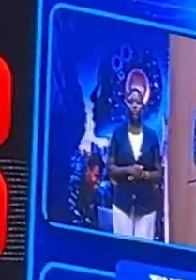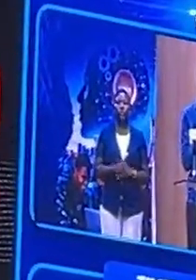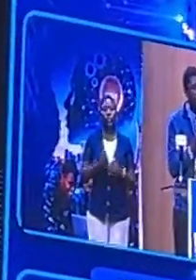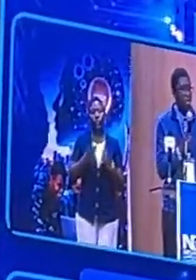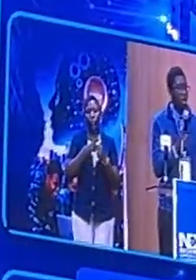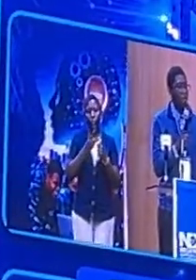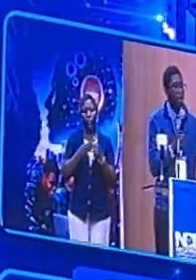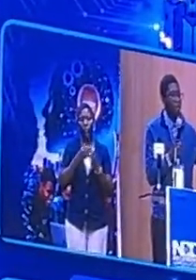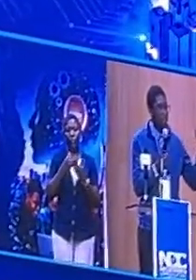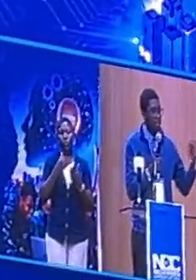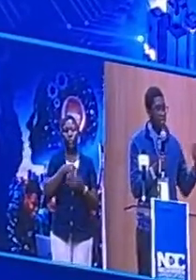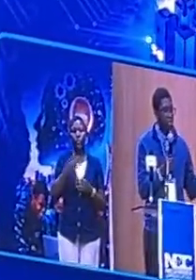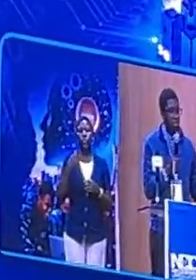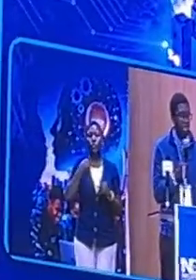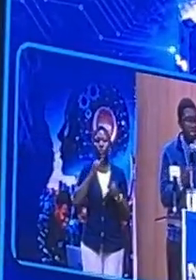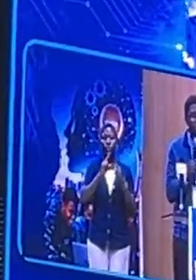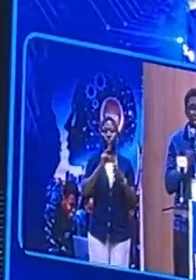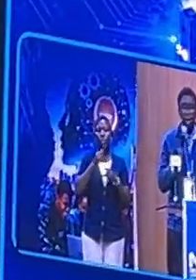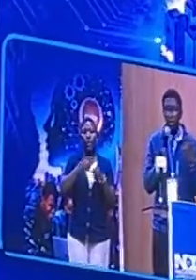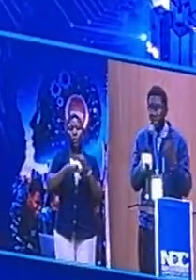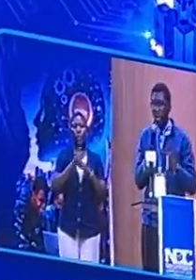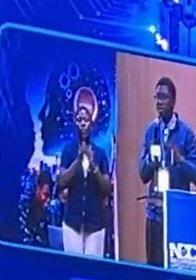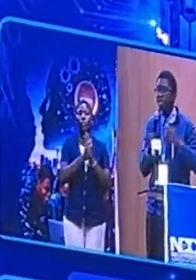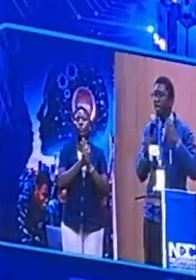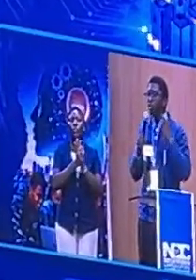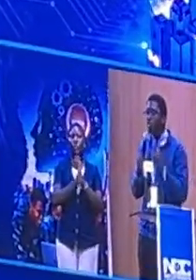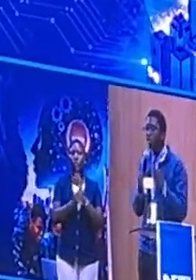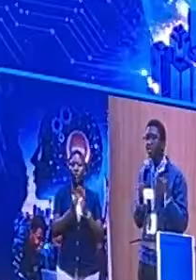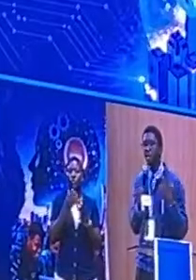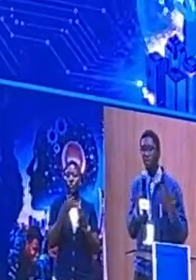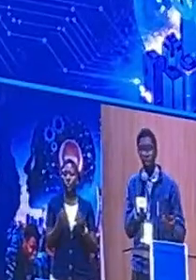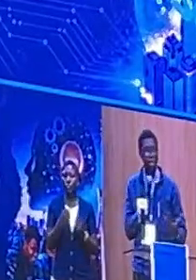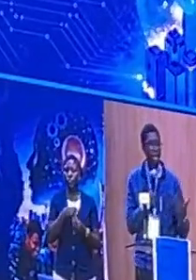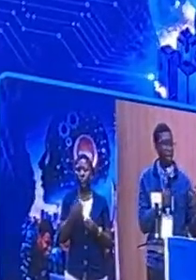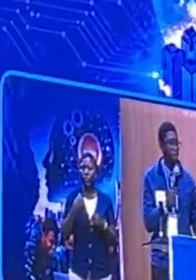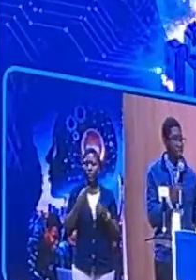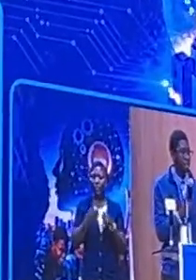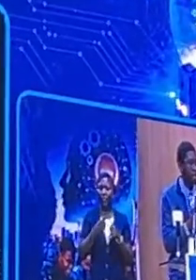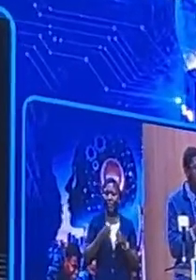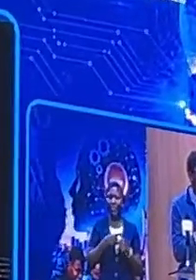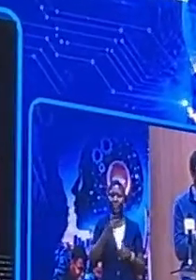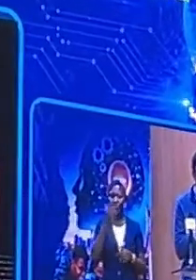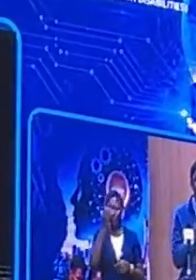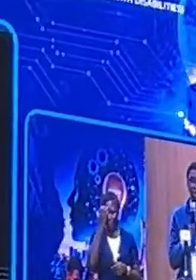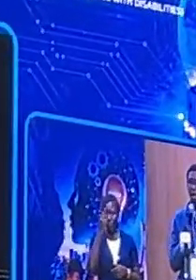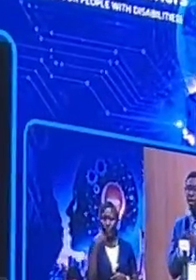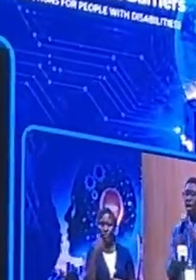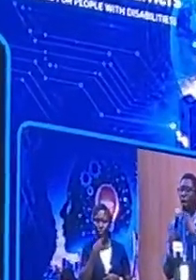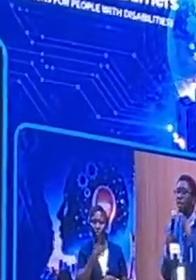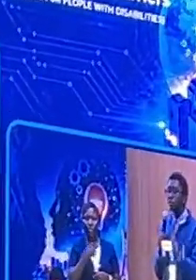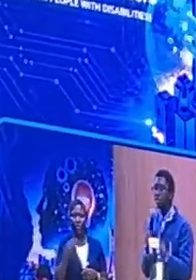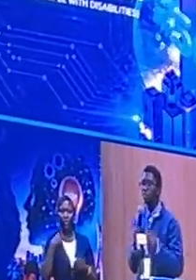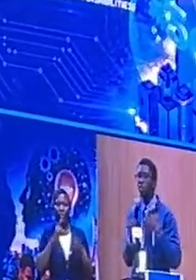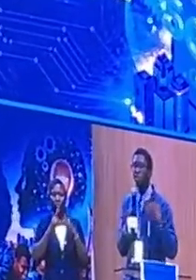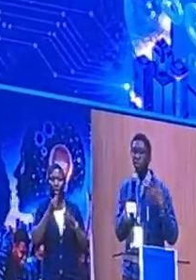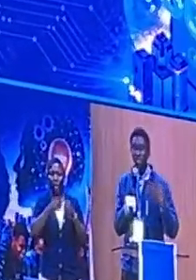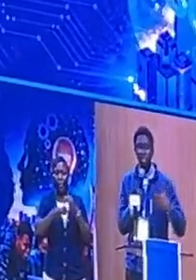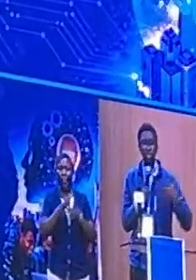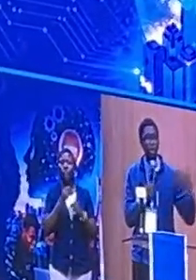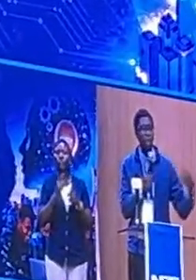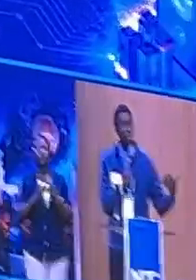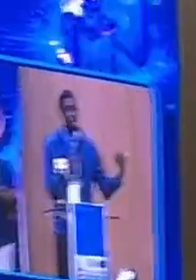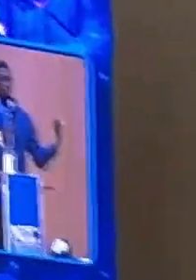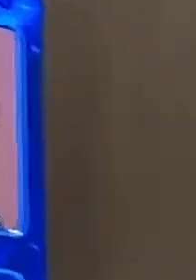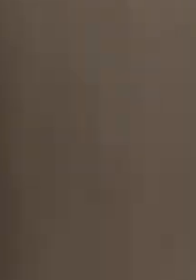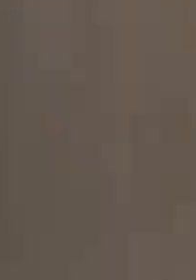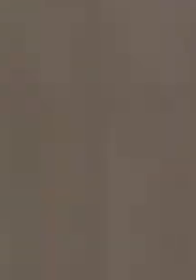first, before we talk about potential solutions, let's really understand who it is that we're talking about today. We're talking about persons with